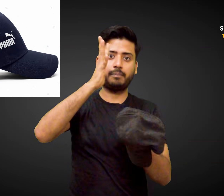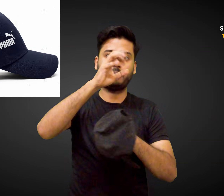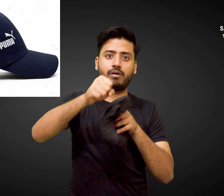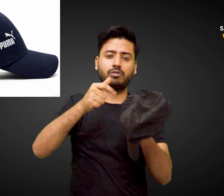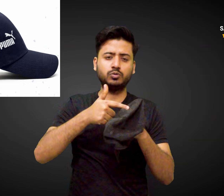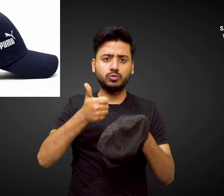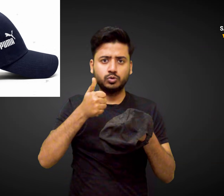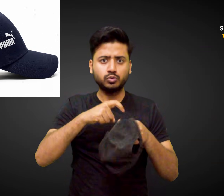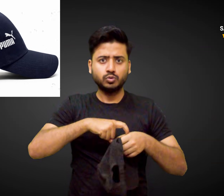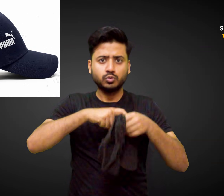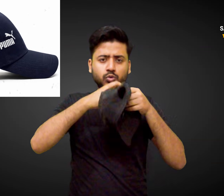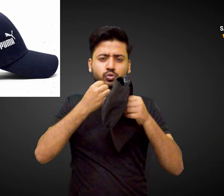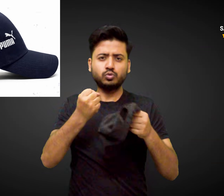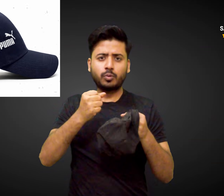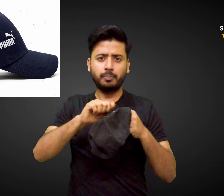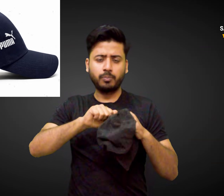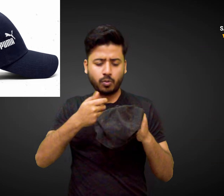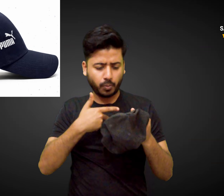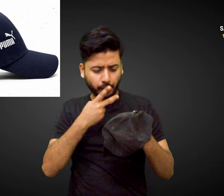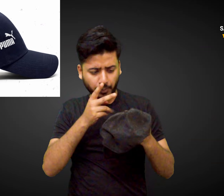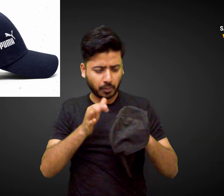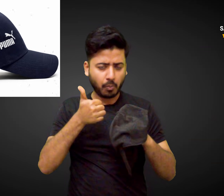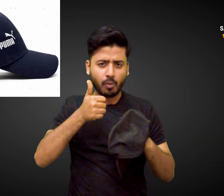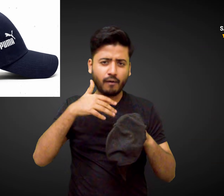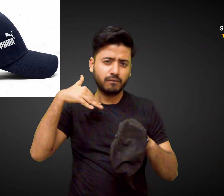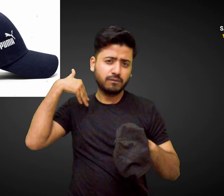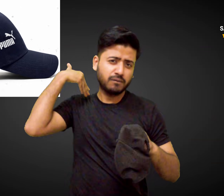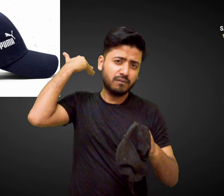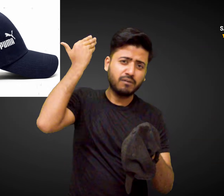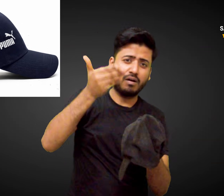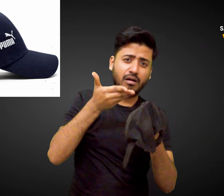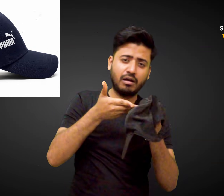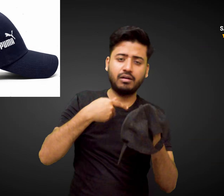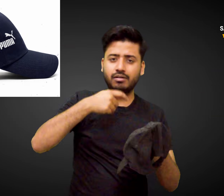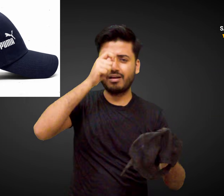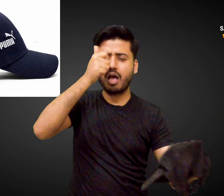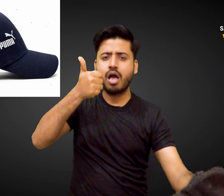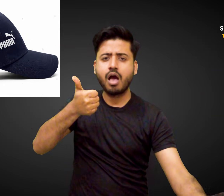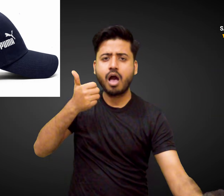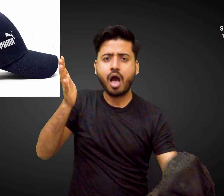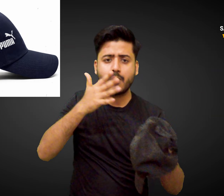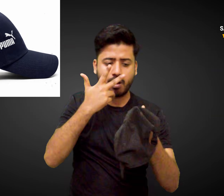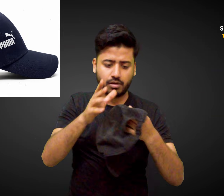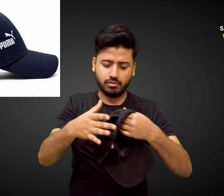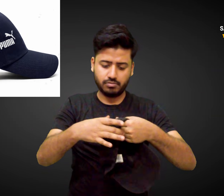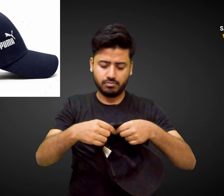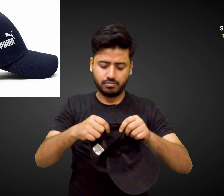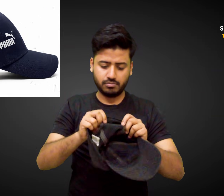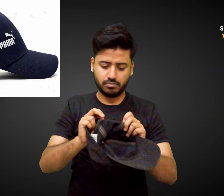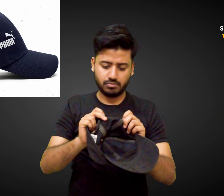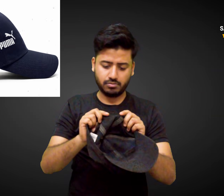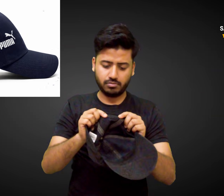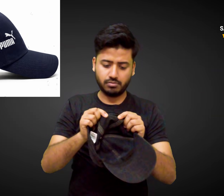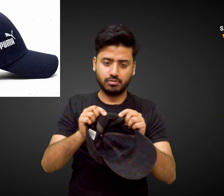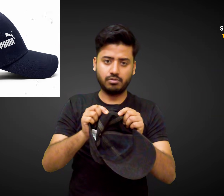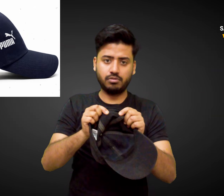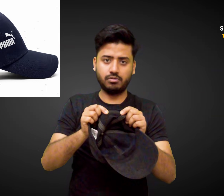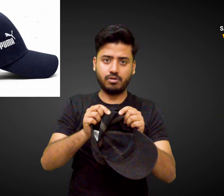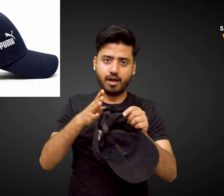To help flesh out your points, here are 5 specific side effects you might want to highlight. Traction alopecia. Constant tension or